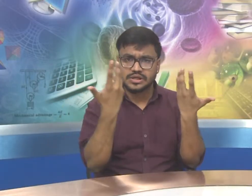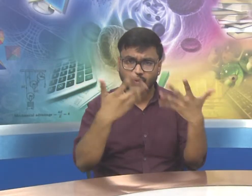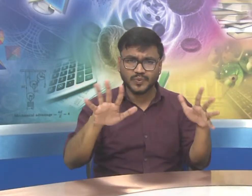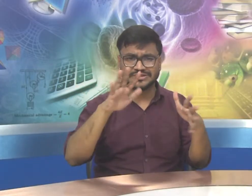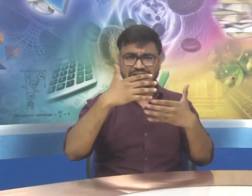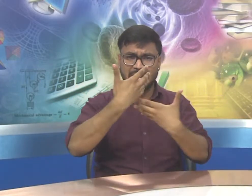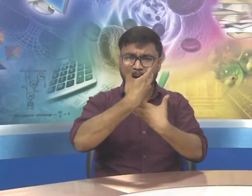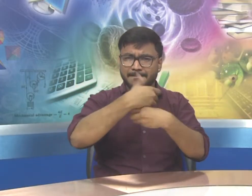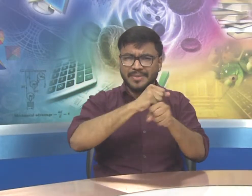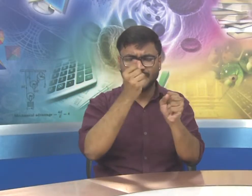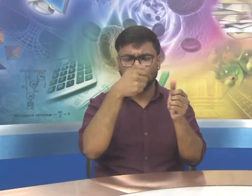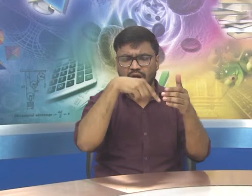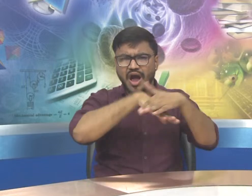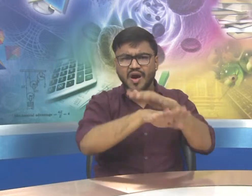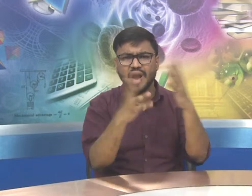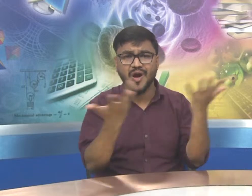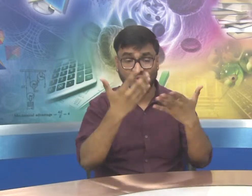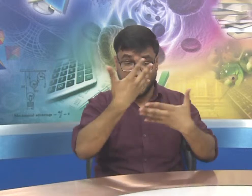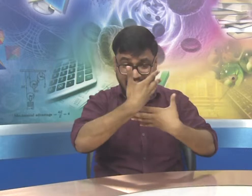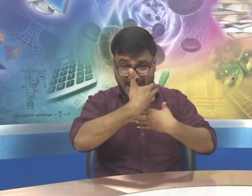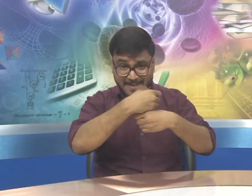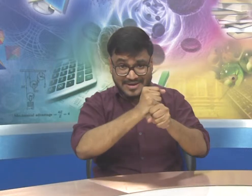he gave his idea in